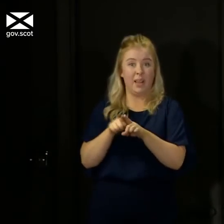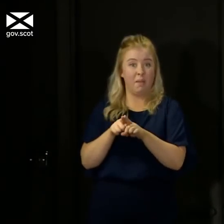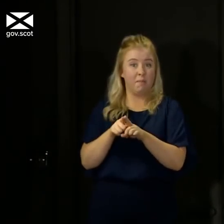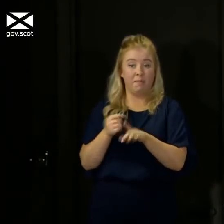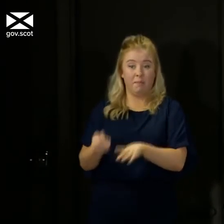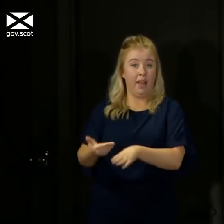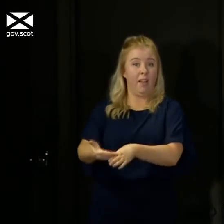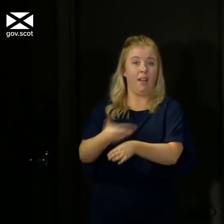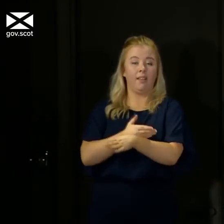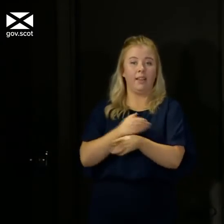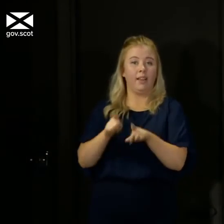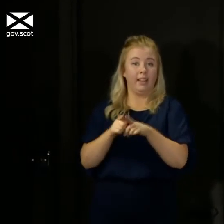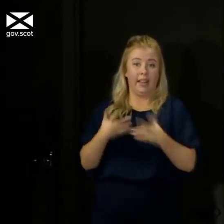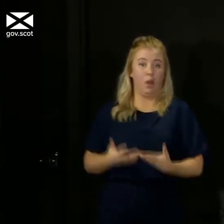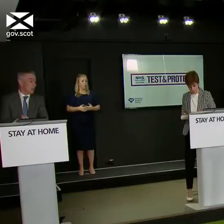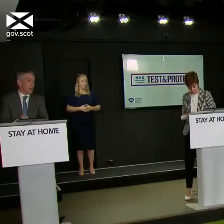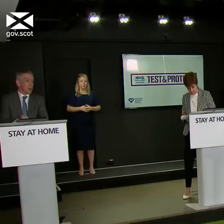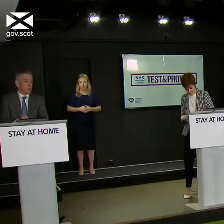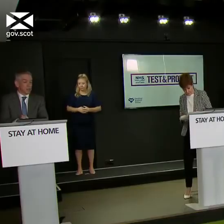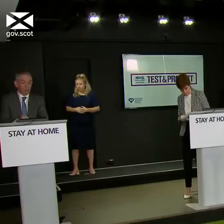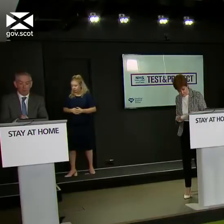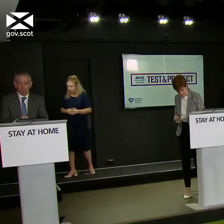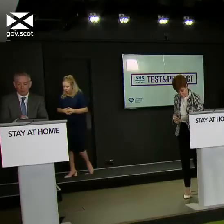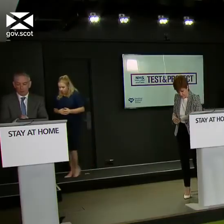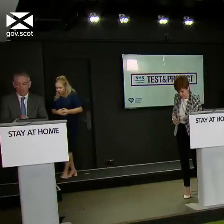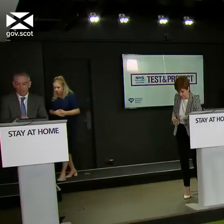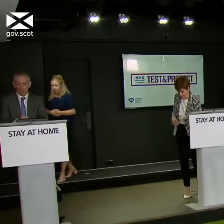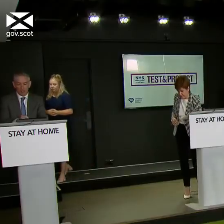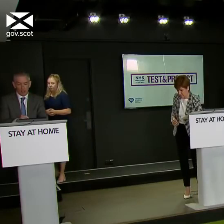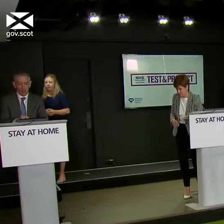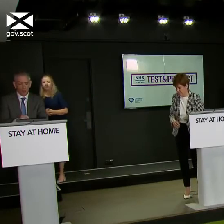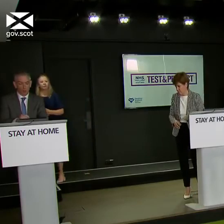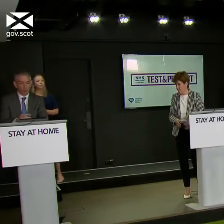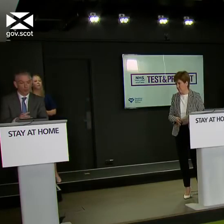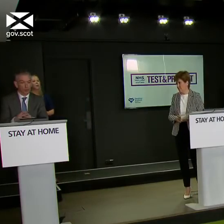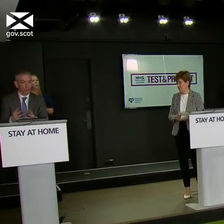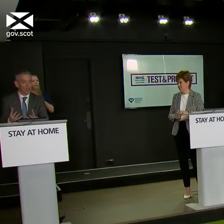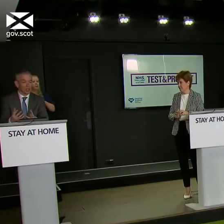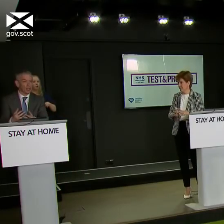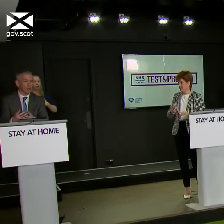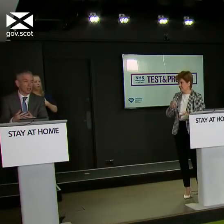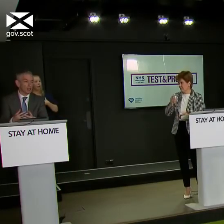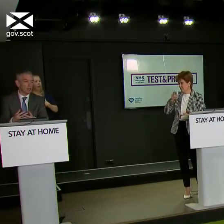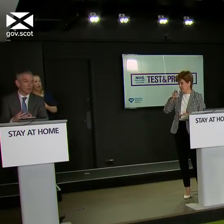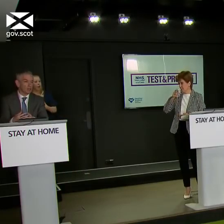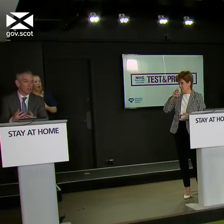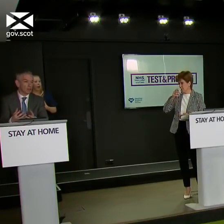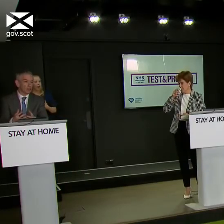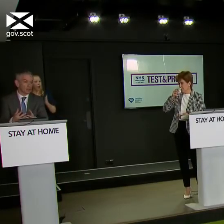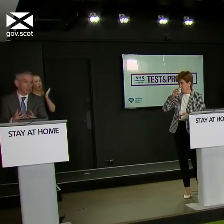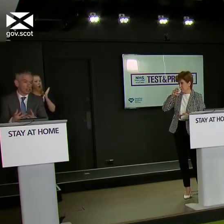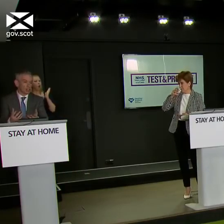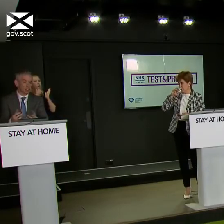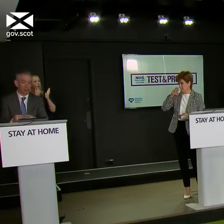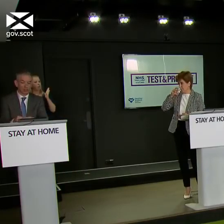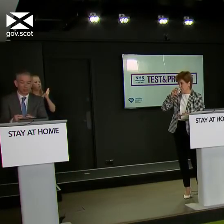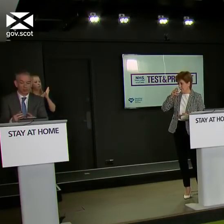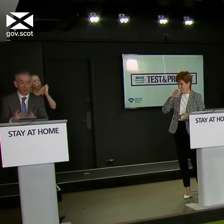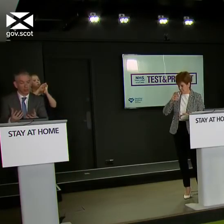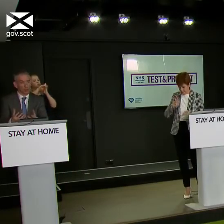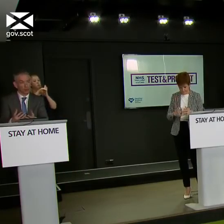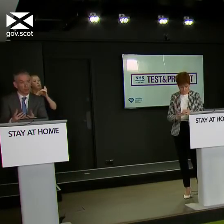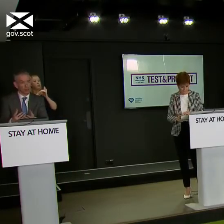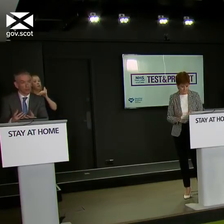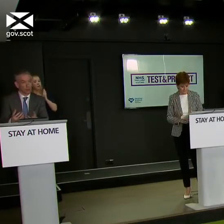has driven us right through lockdown. Gregor, do you want to say more? It's perhaps not surprising that our number was much higher back in those early stages,